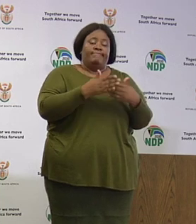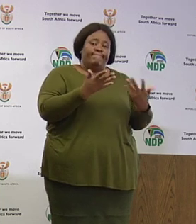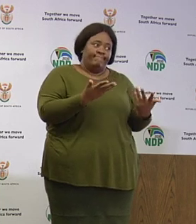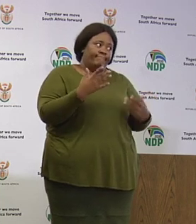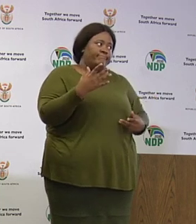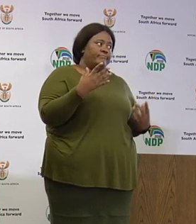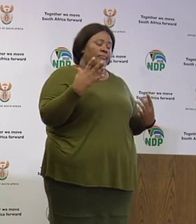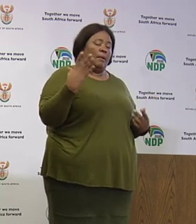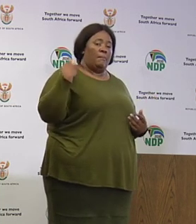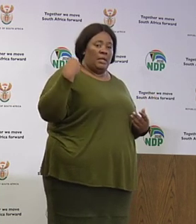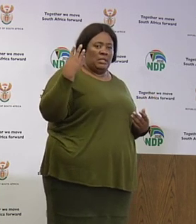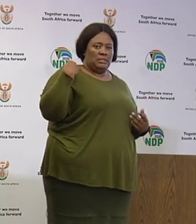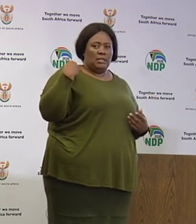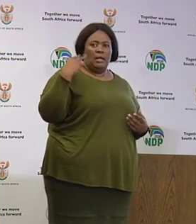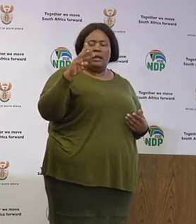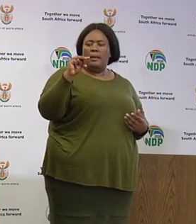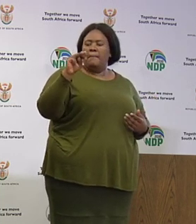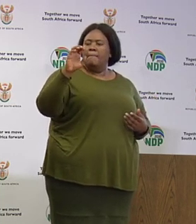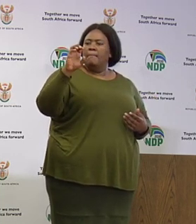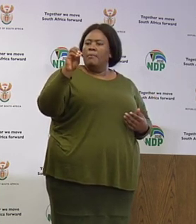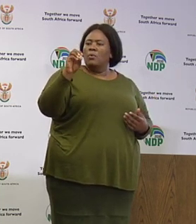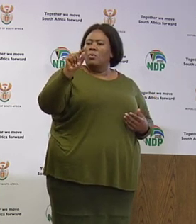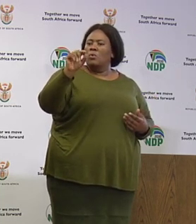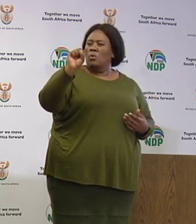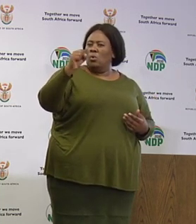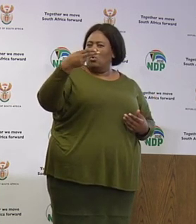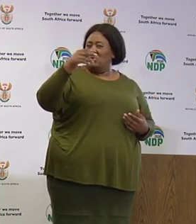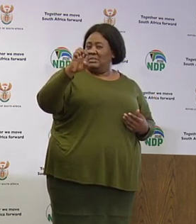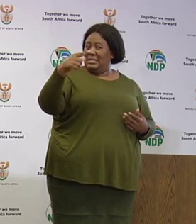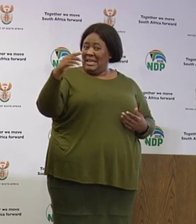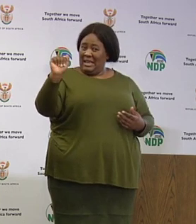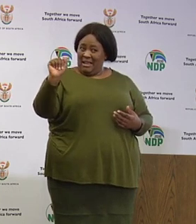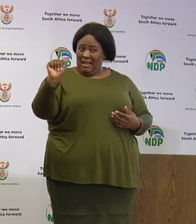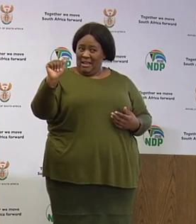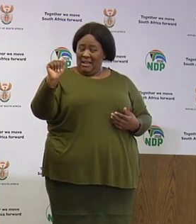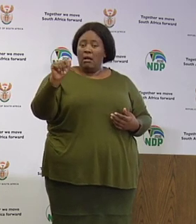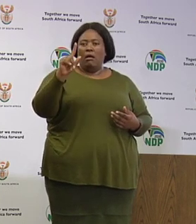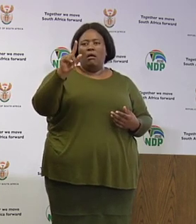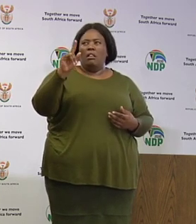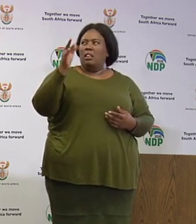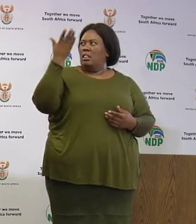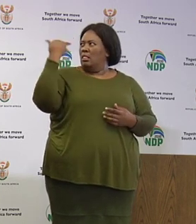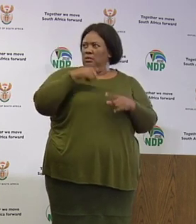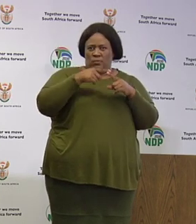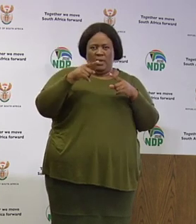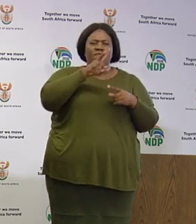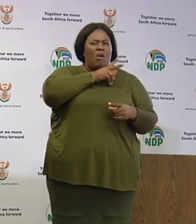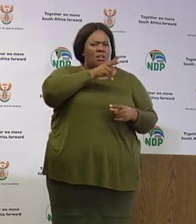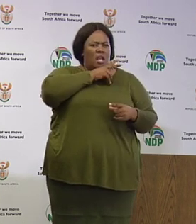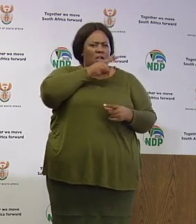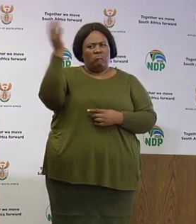Minister Motshekga did speak to the nation last week on